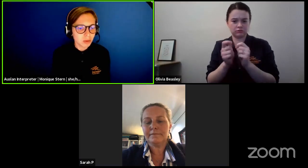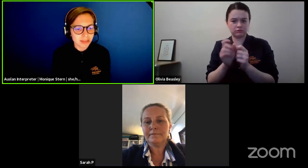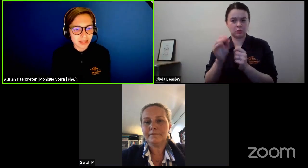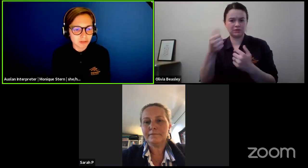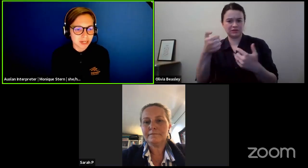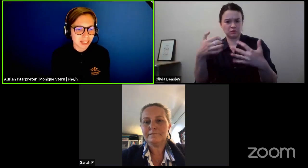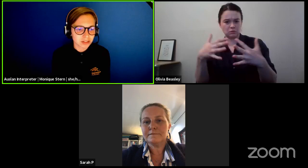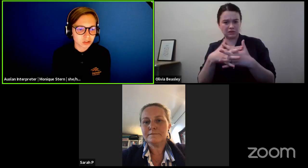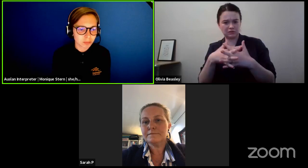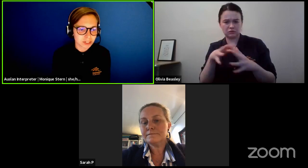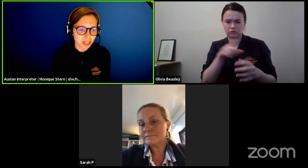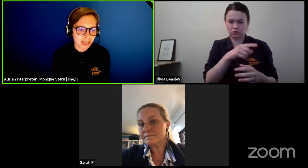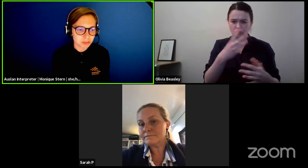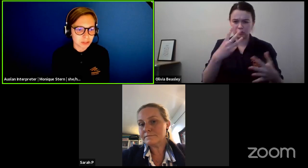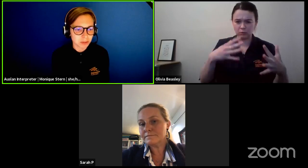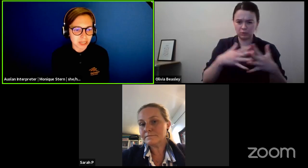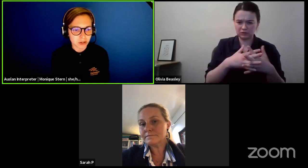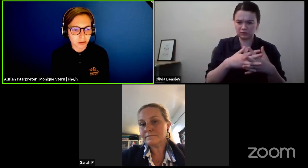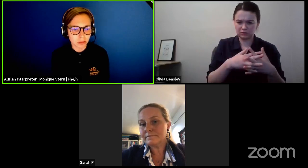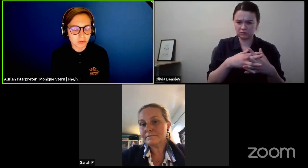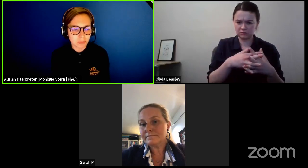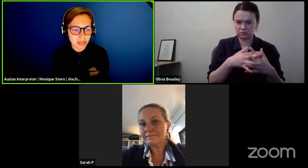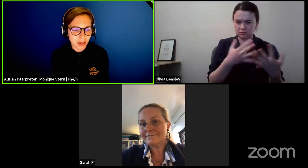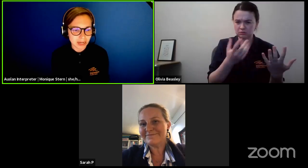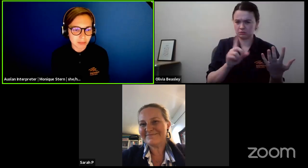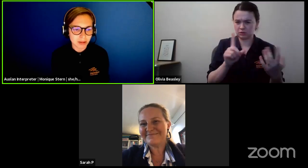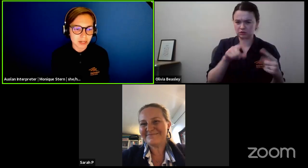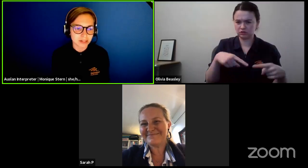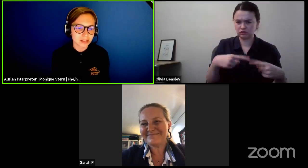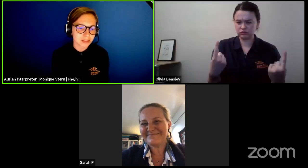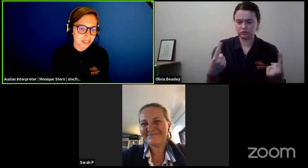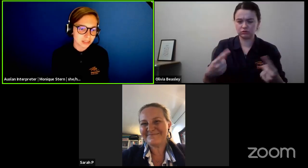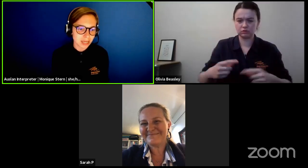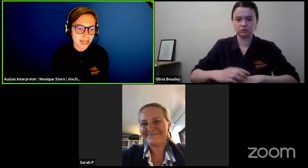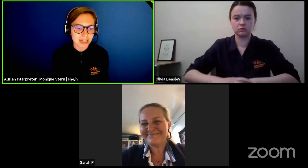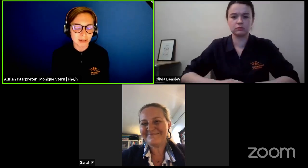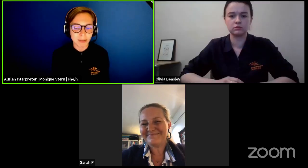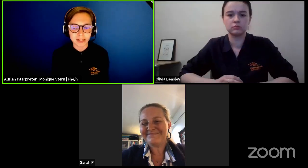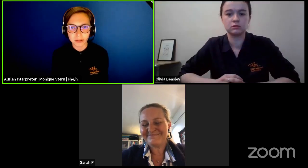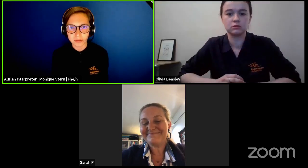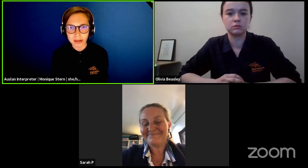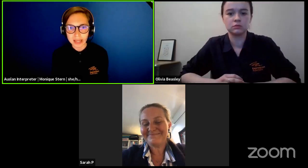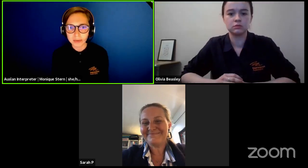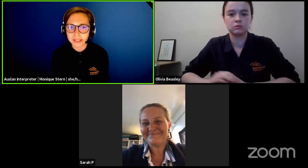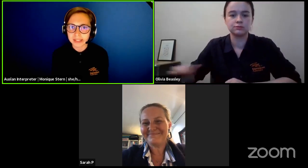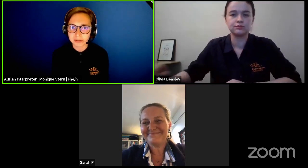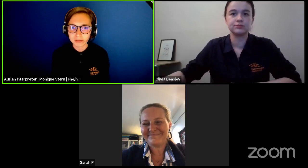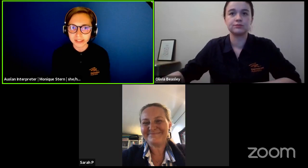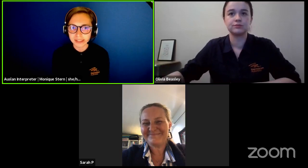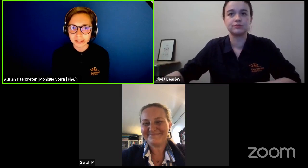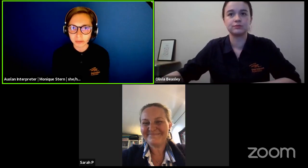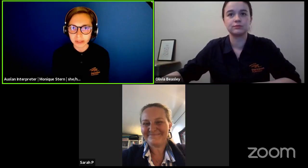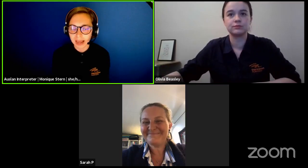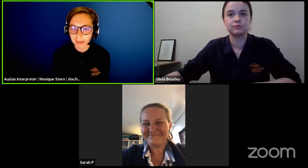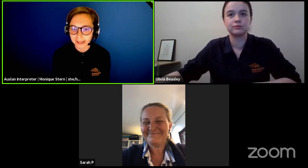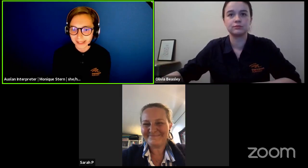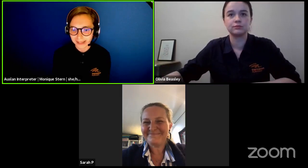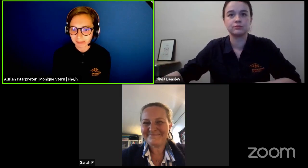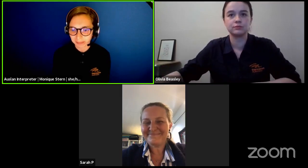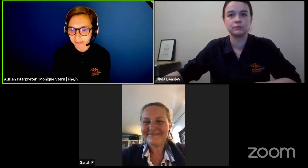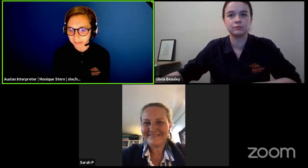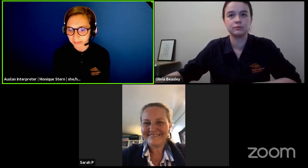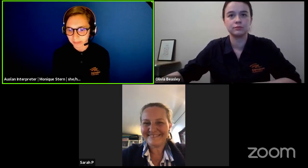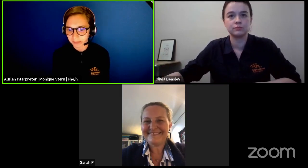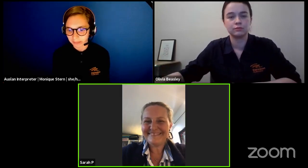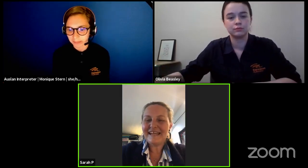Right. So do you know why the government has chopped and changed between, the 3-week waiting period to the 6-week and now back to the 3-week? What's the difference? What's